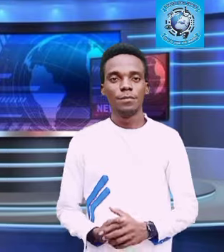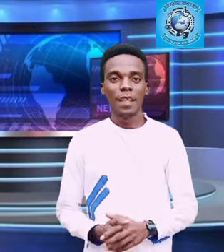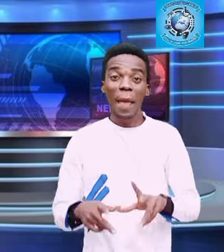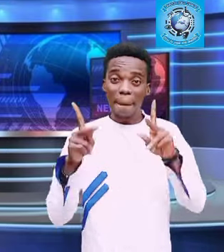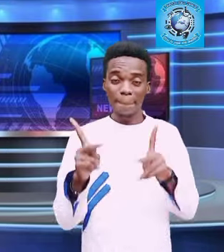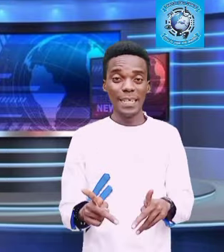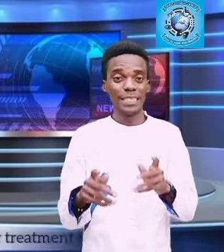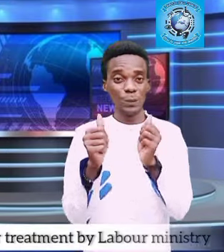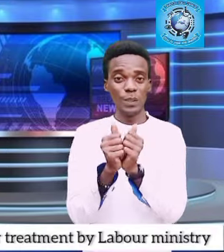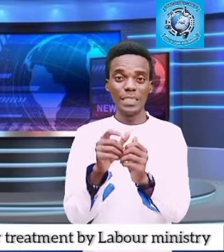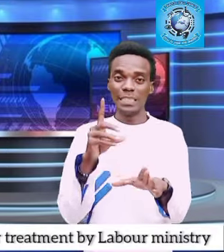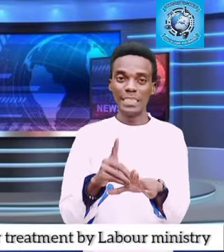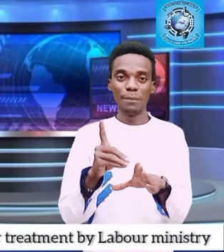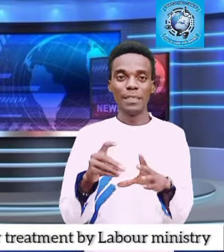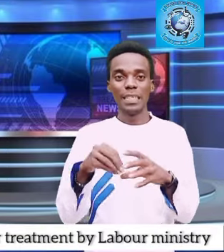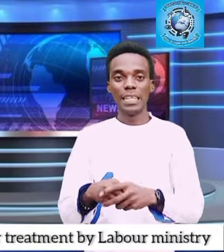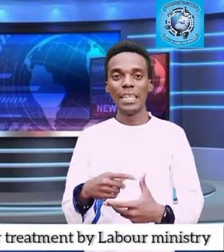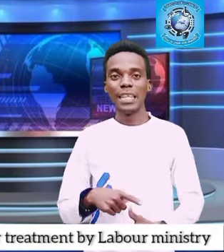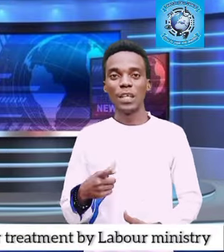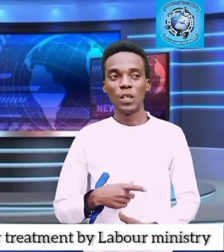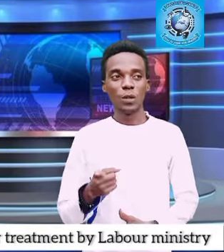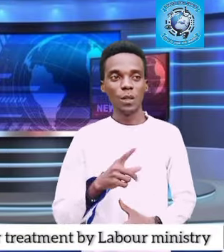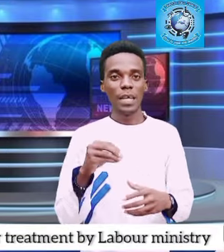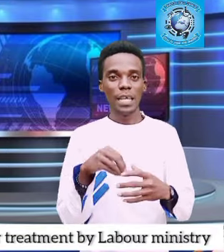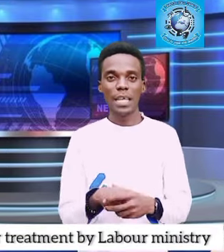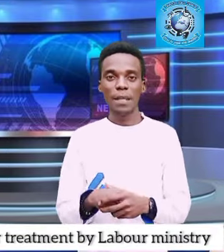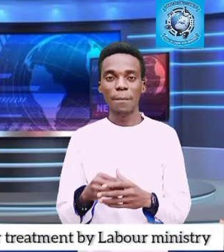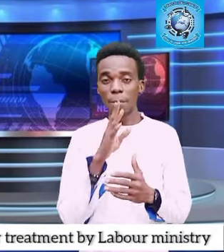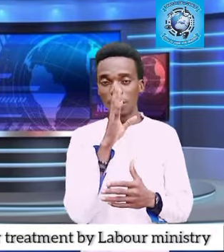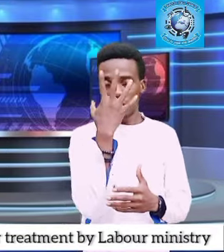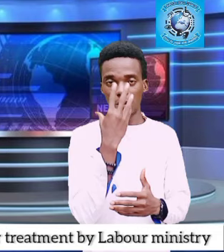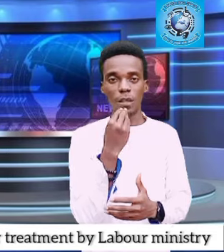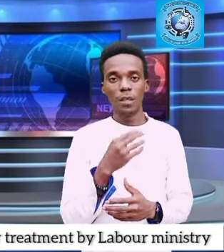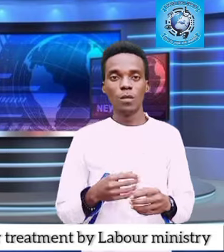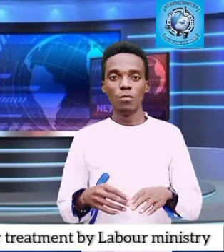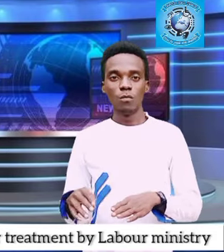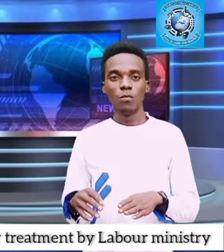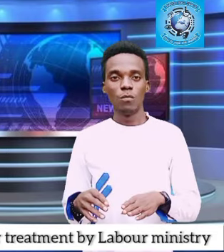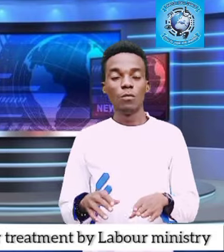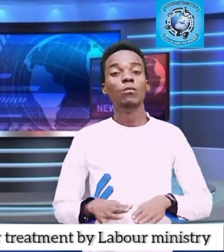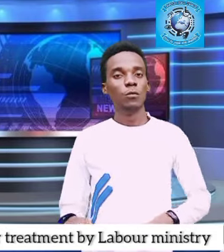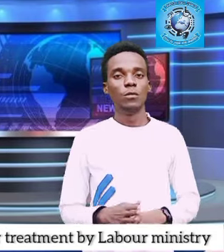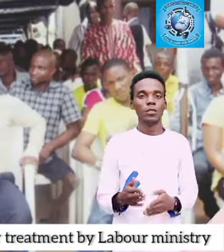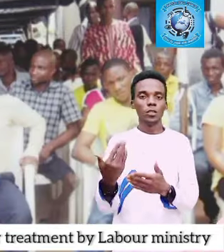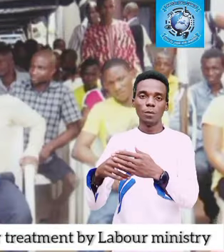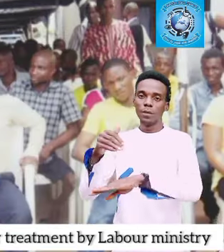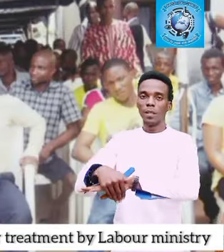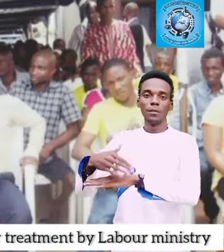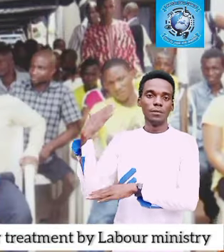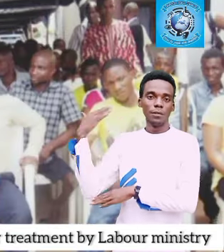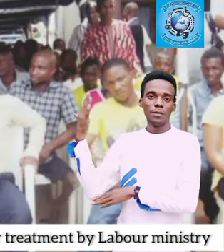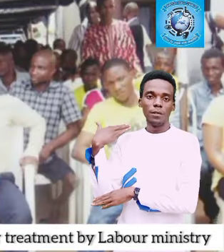Persons with disabilities in Lagos were in pensive mood a fortnight ago following unfair